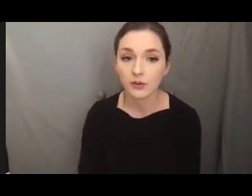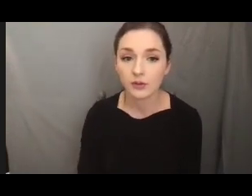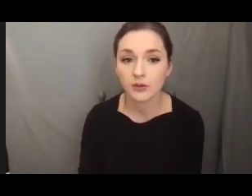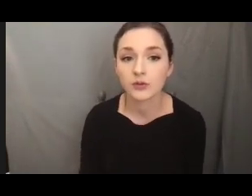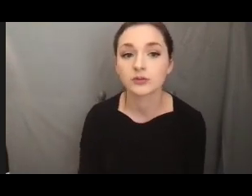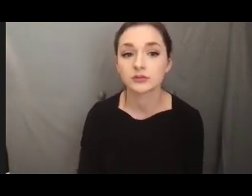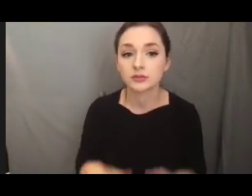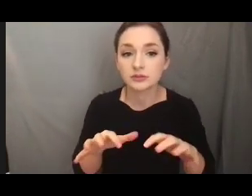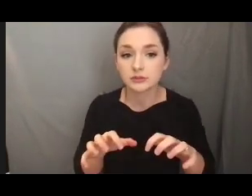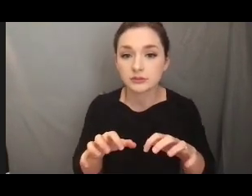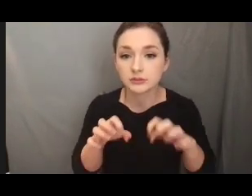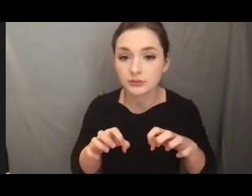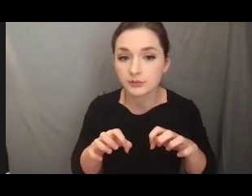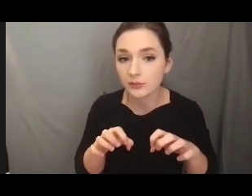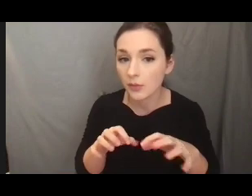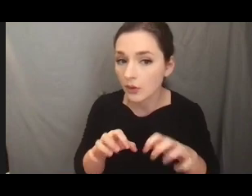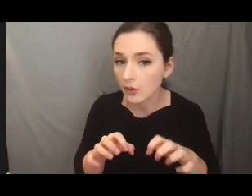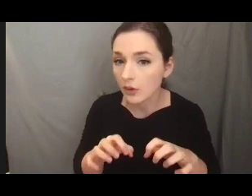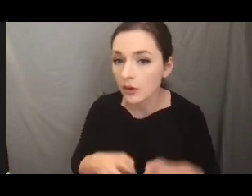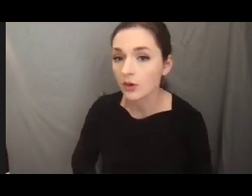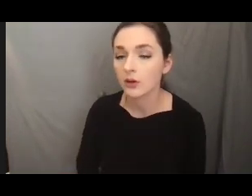permanent. Writing.